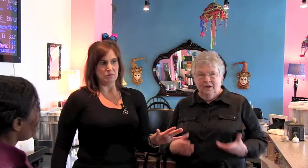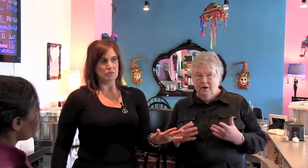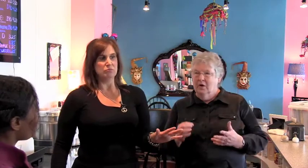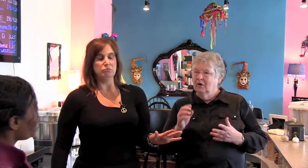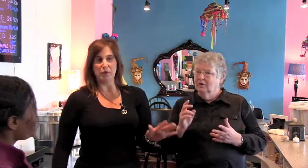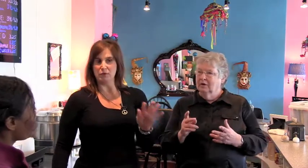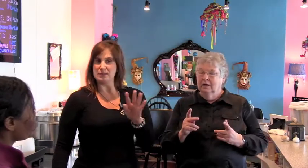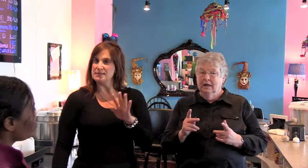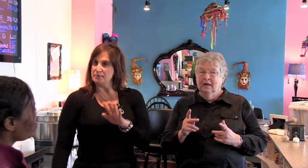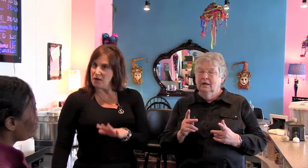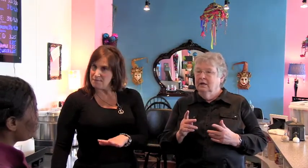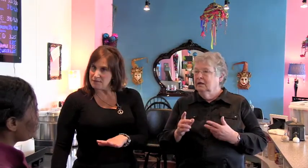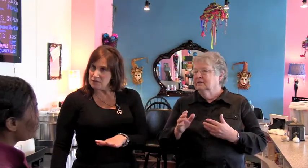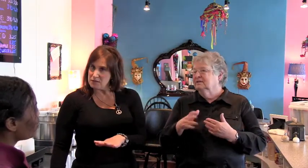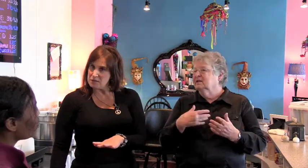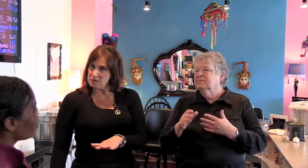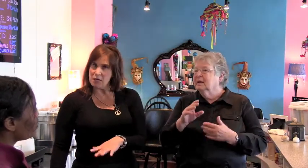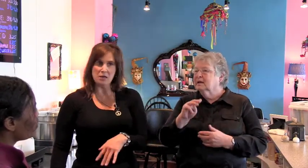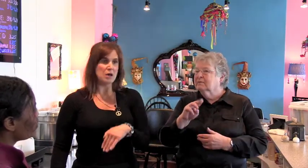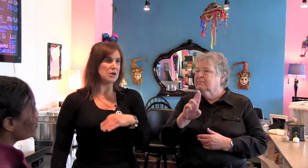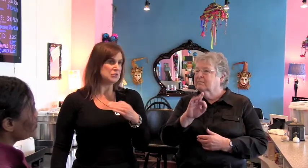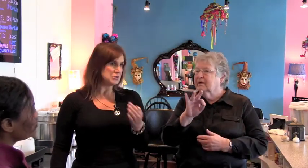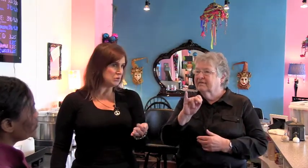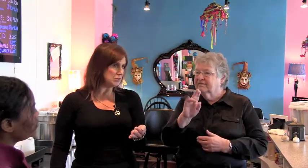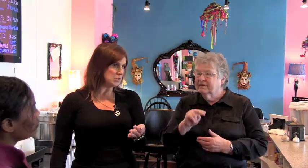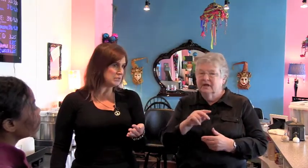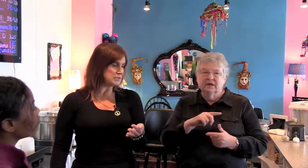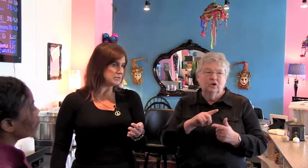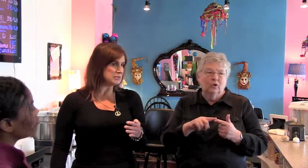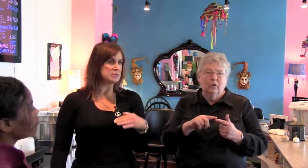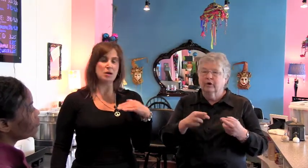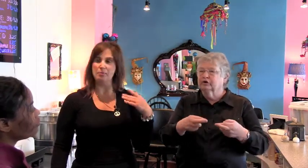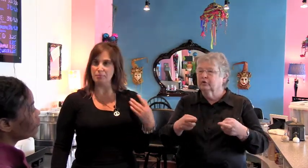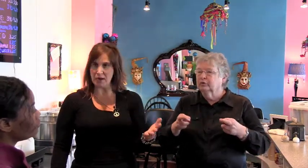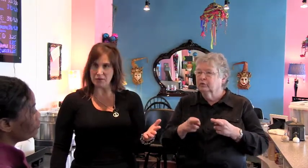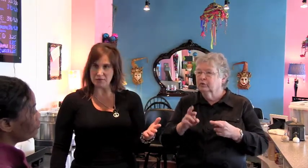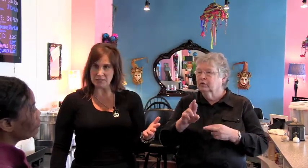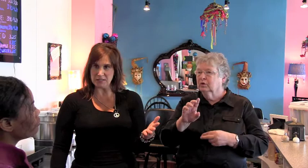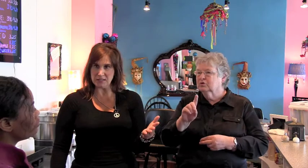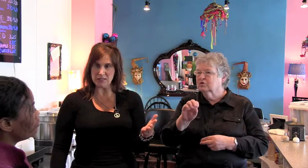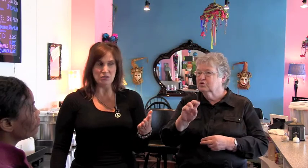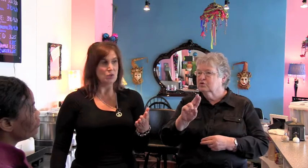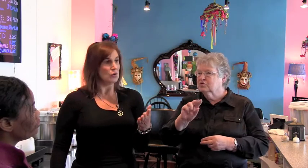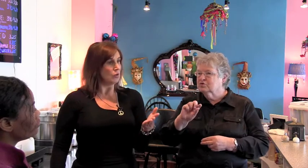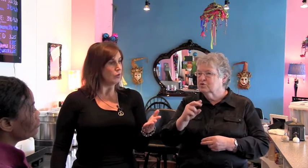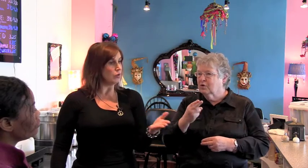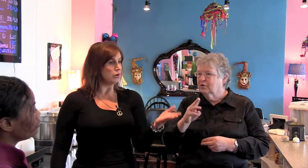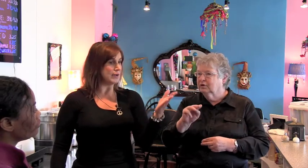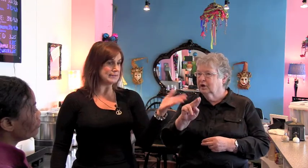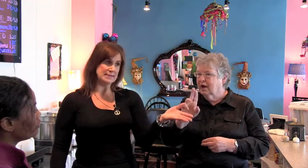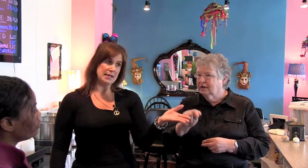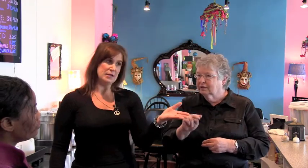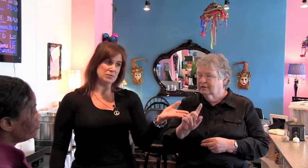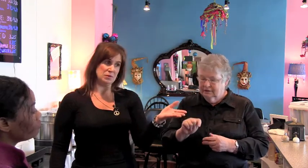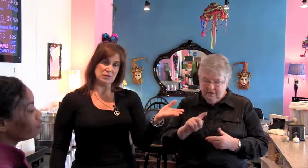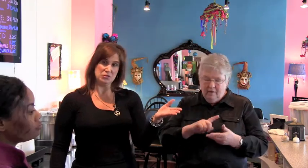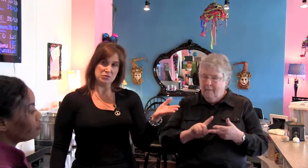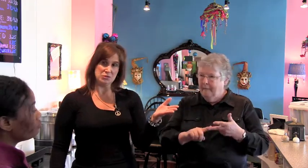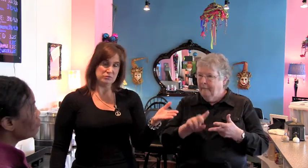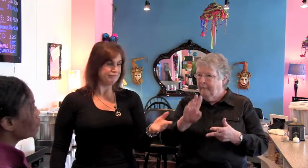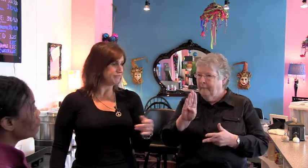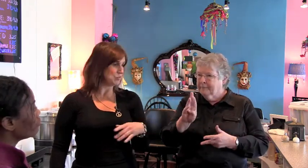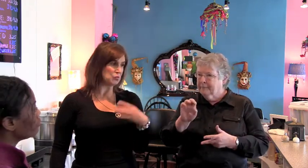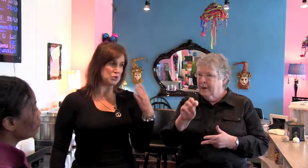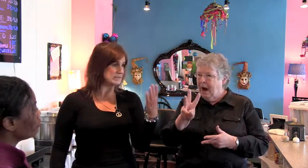basically, whether it's a muffin, a donut, a brownie, or a